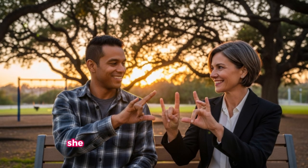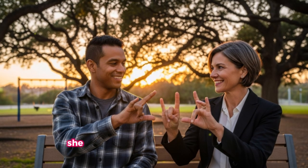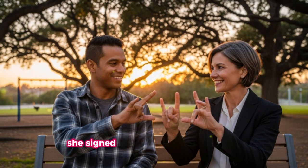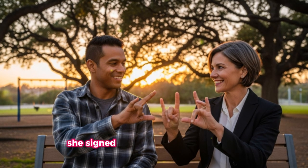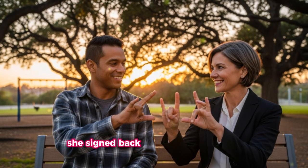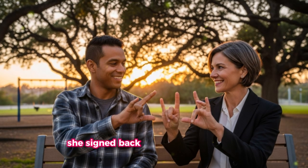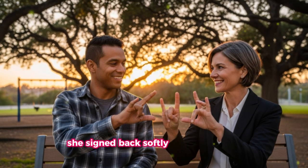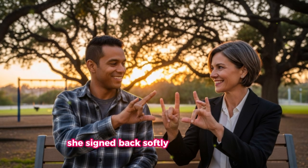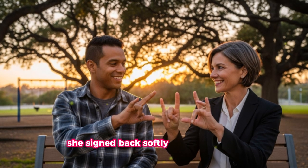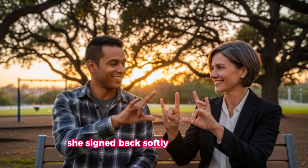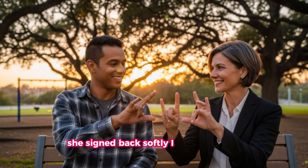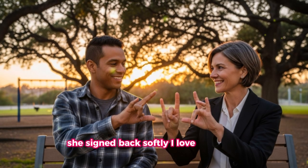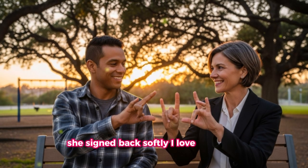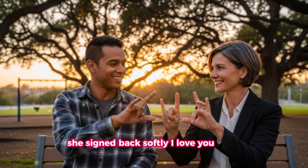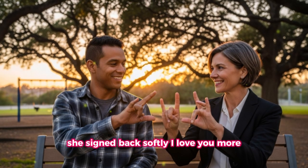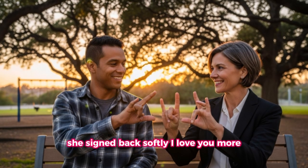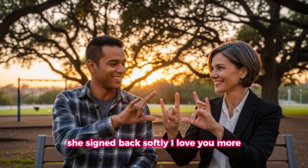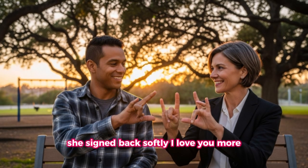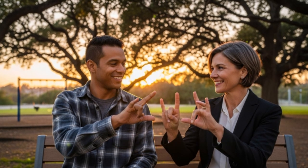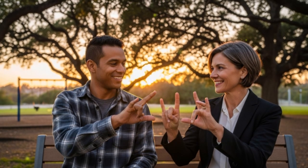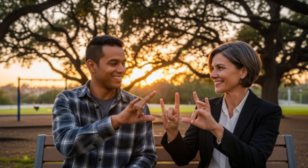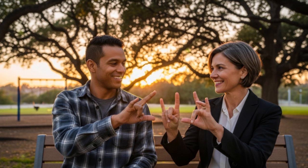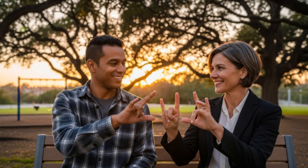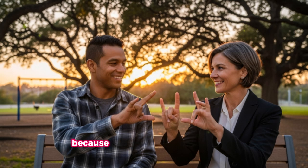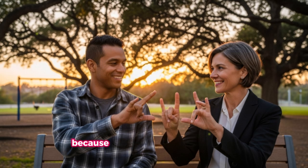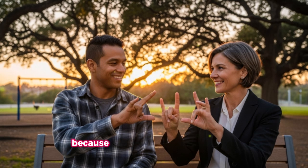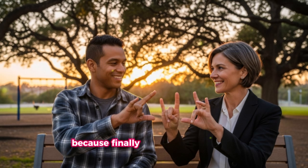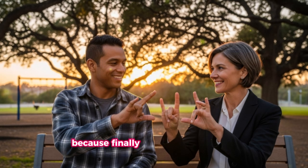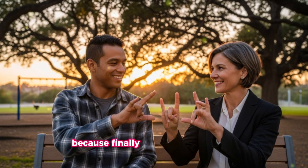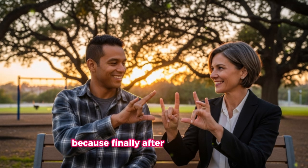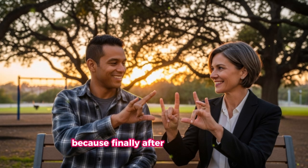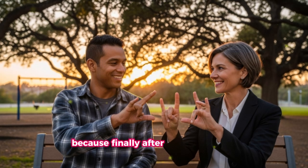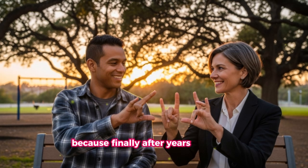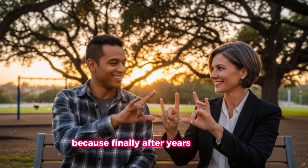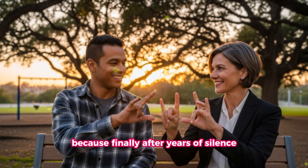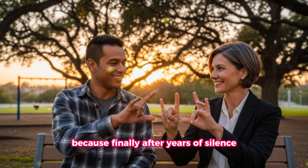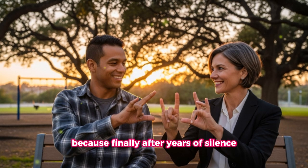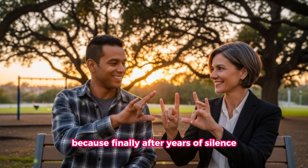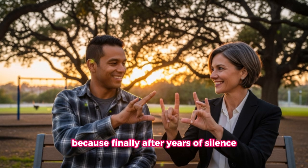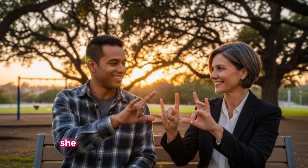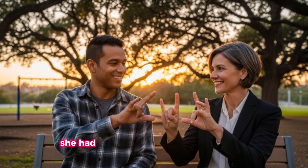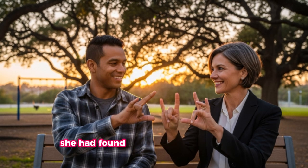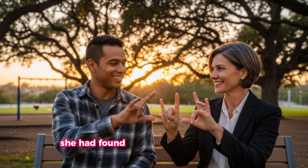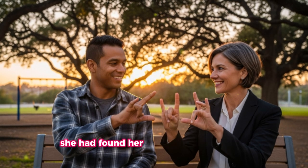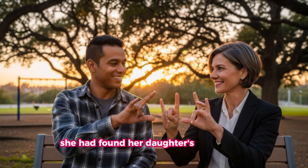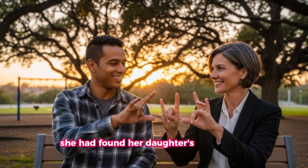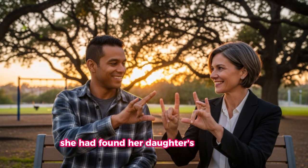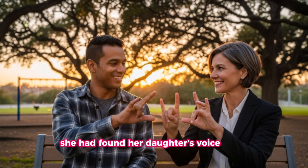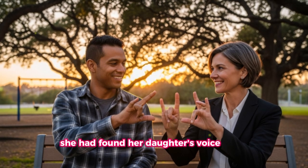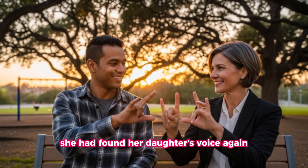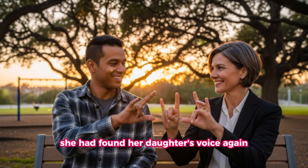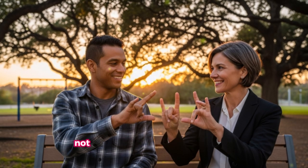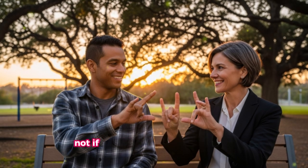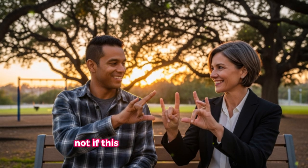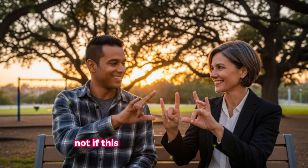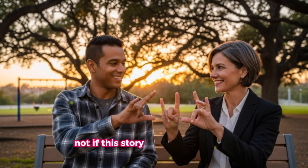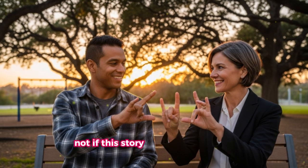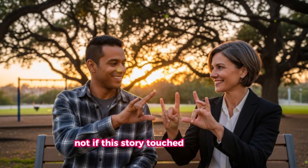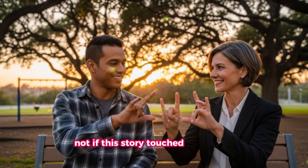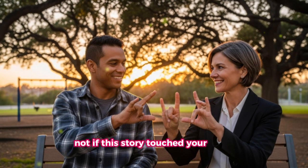signed back softly, "I love you more." Because finally, after years of silence, she had found her daughter's voice again. Not if this story touched your